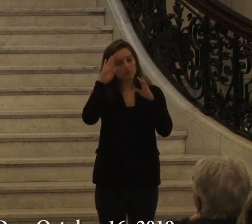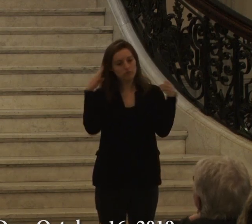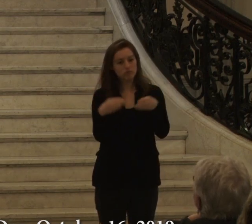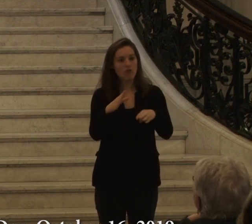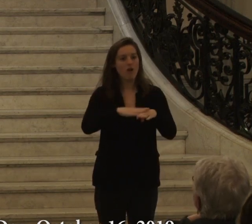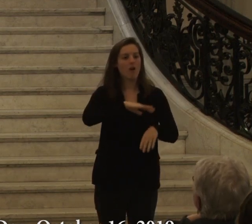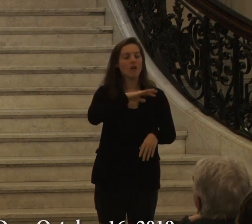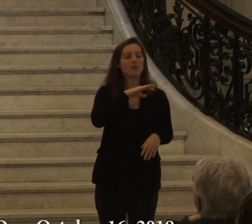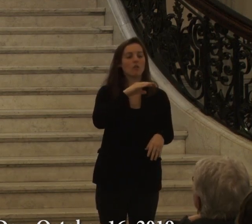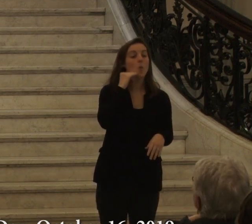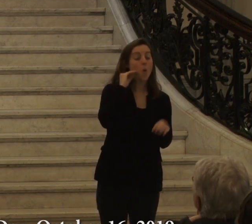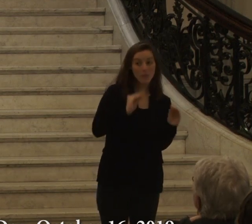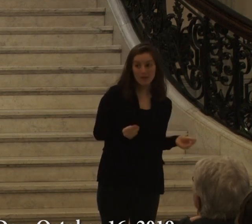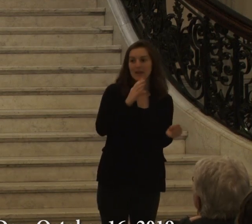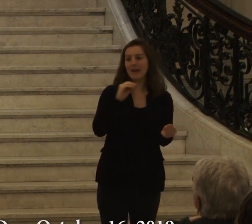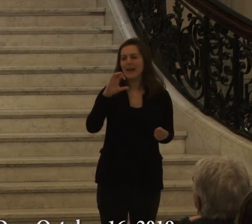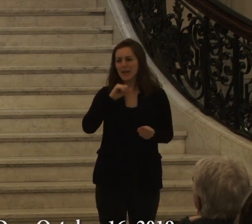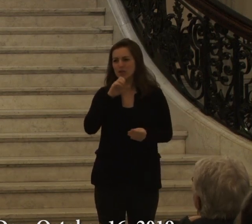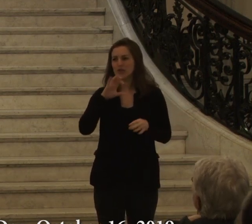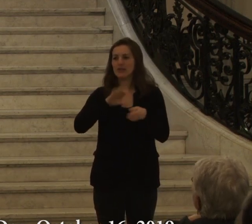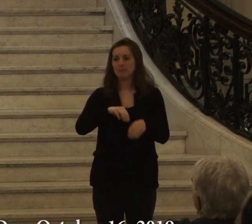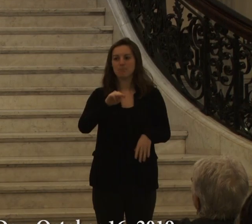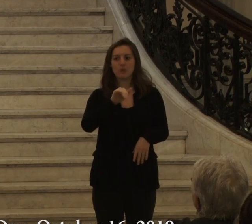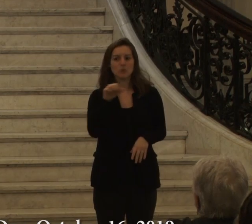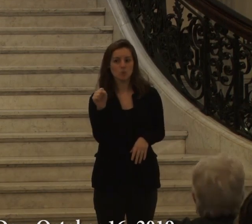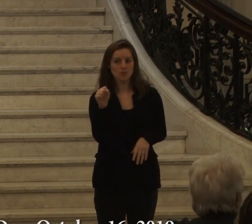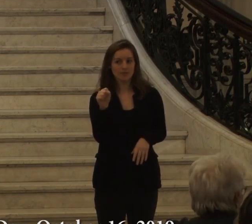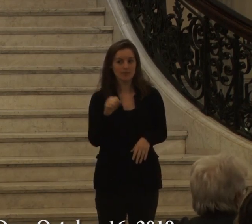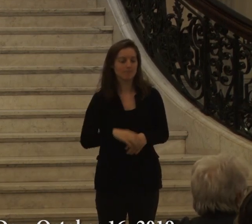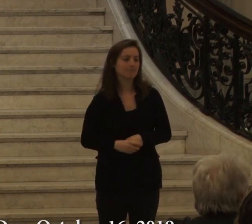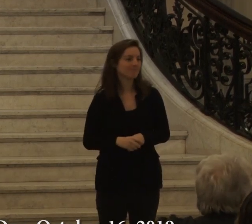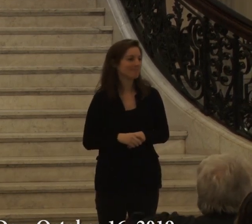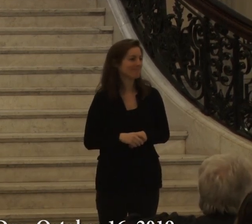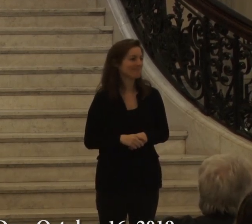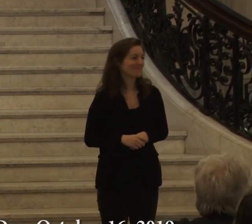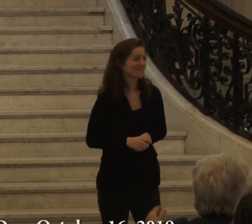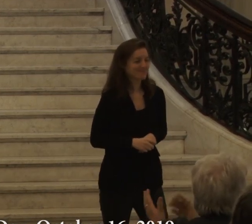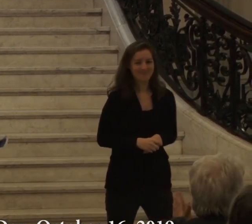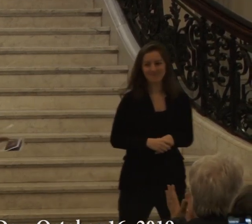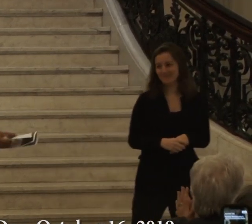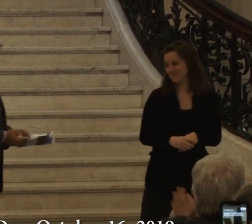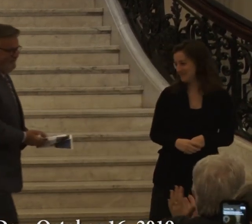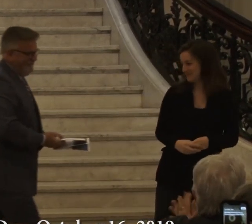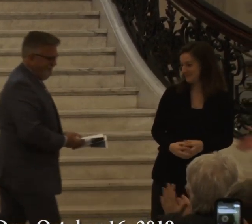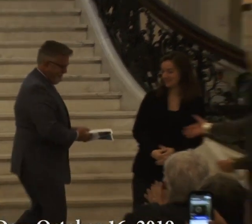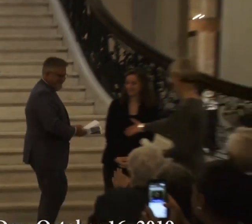Aging in Massachusetts. Ladies and gentlemen, Secretary Sutters.